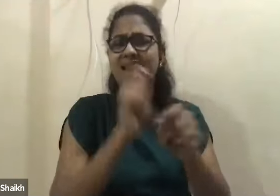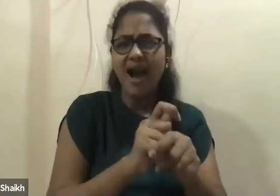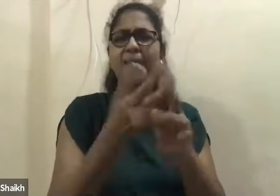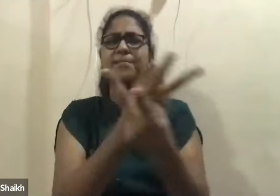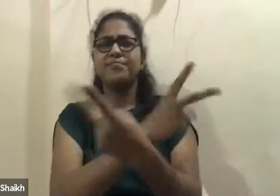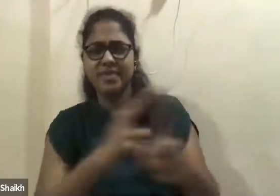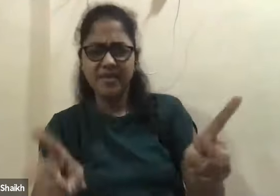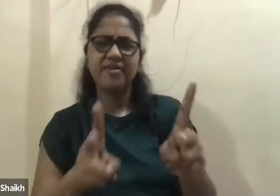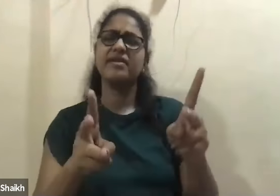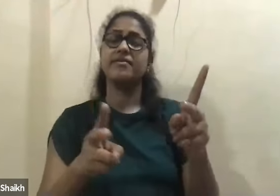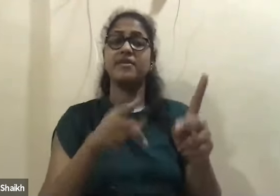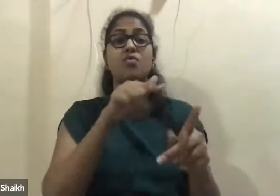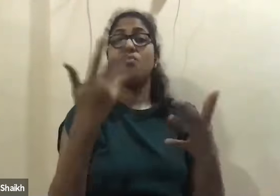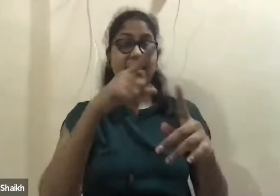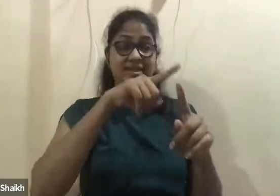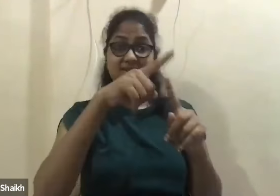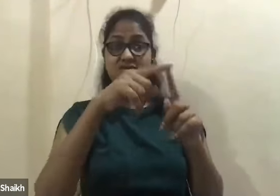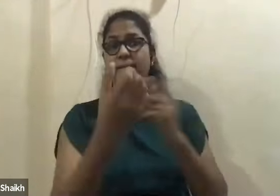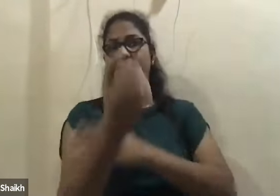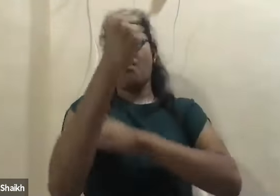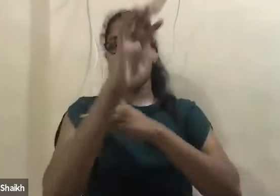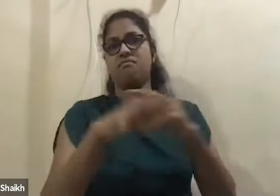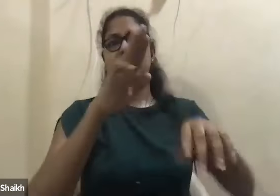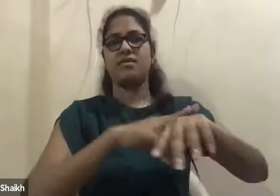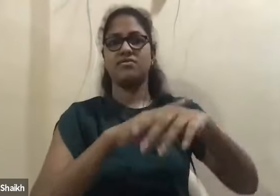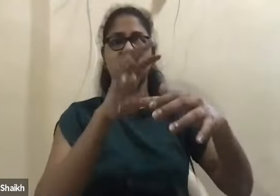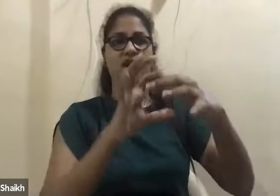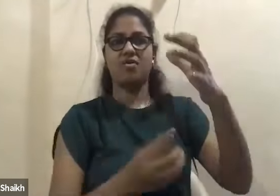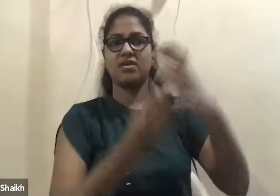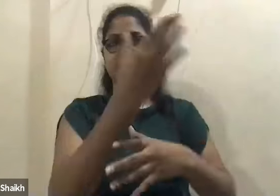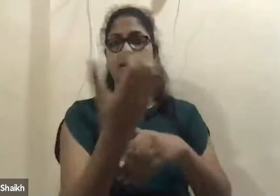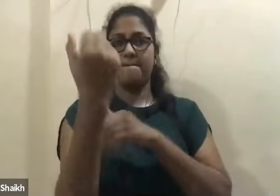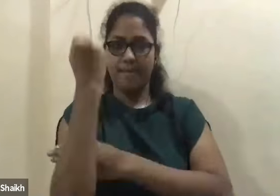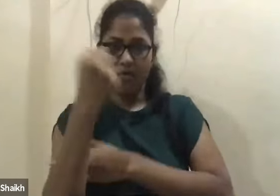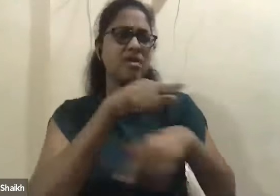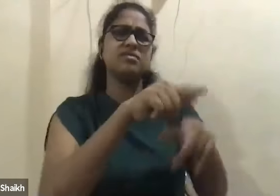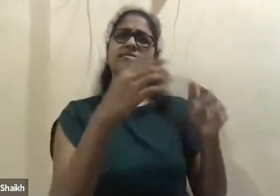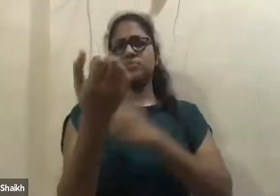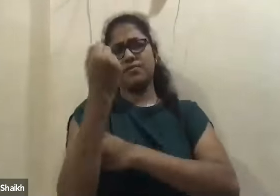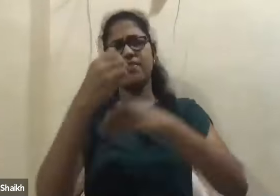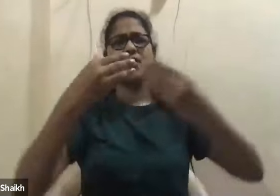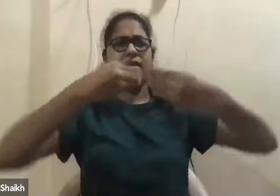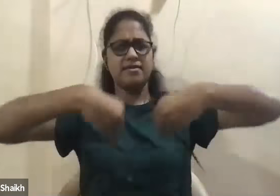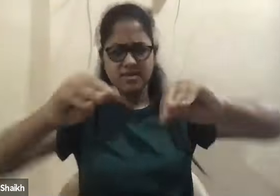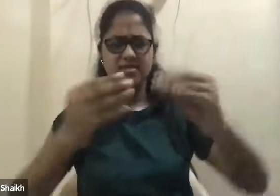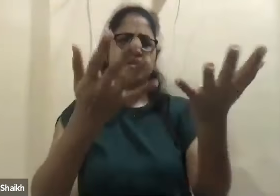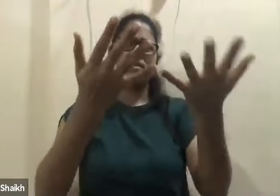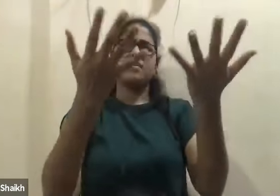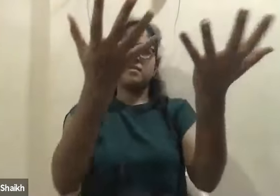of powers. It is empowered to buy, sell movable, immovable properties also,